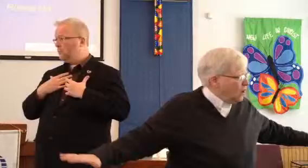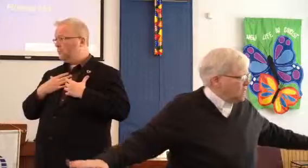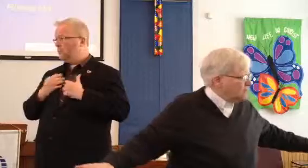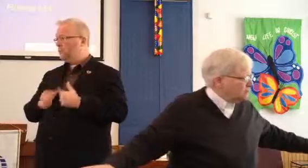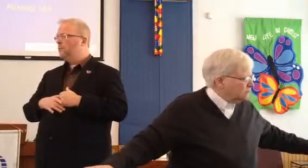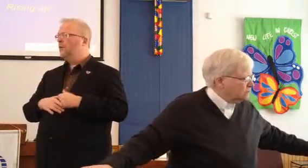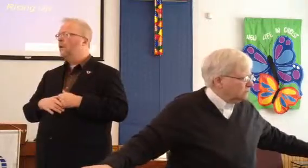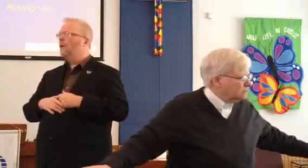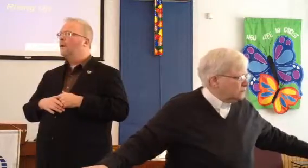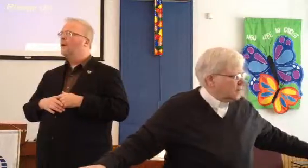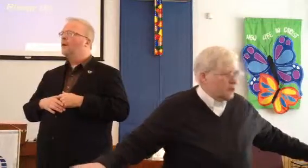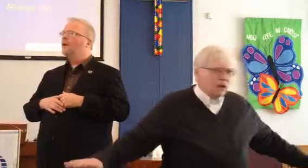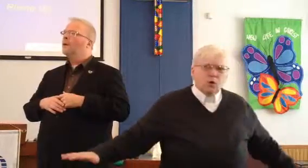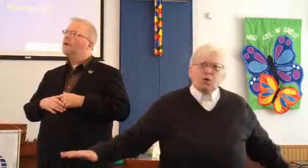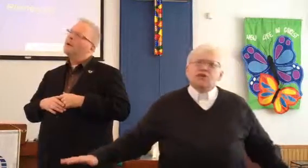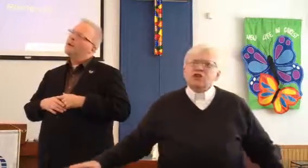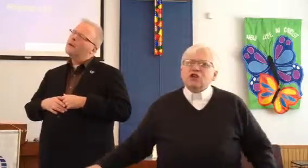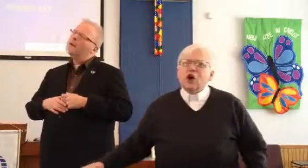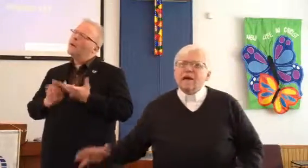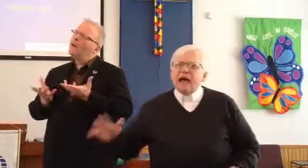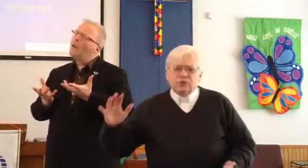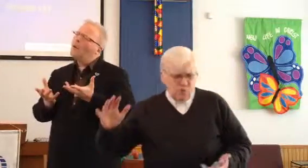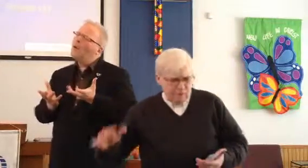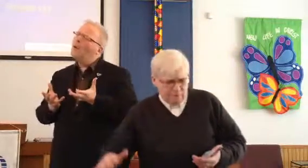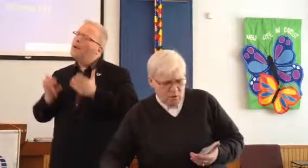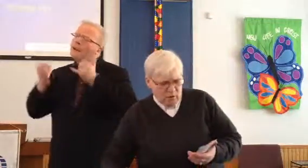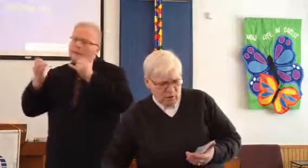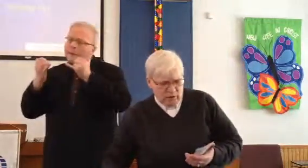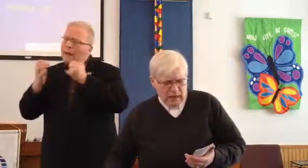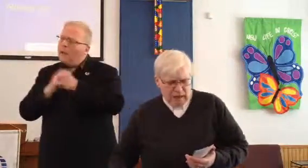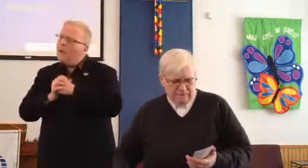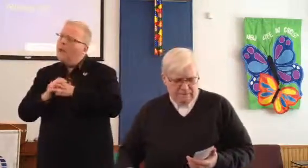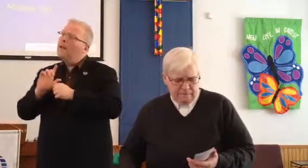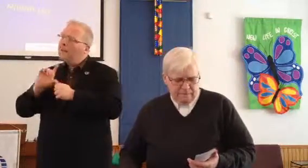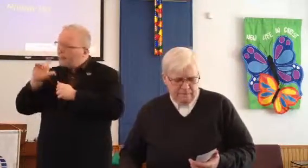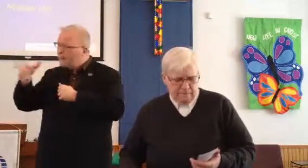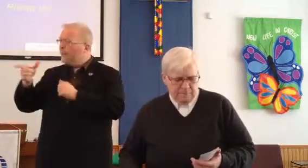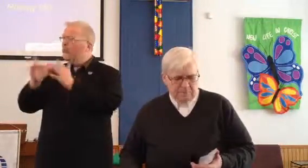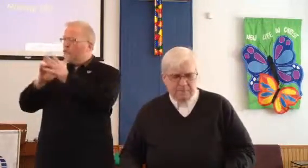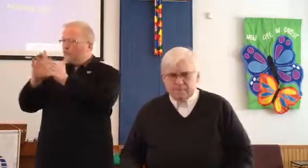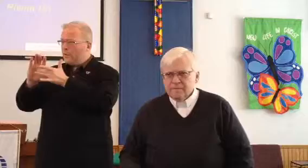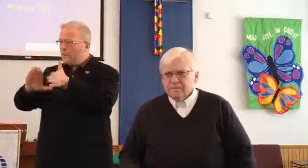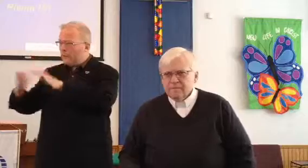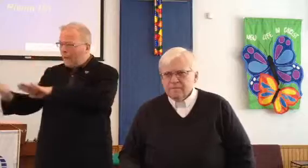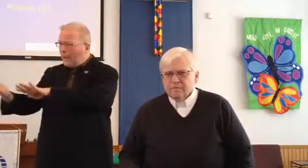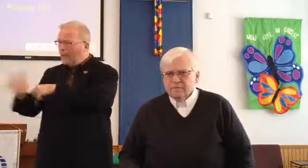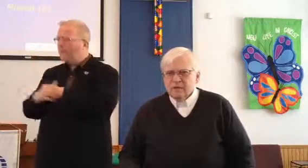leader's gone. We'll just go back to our former life.